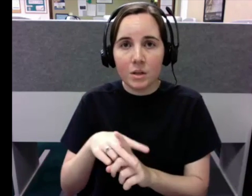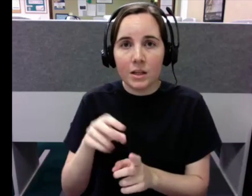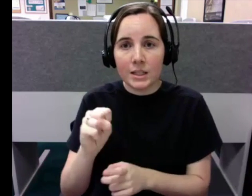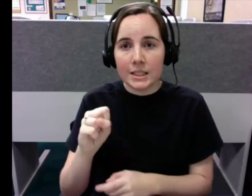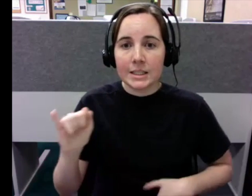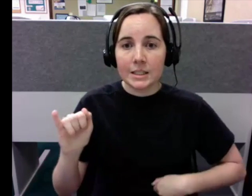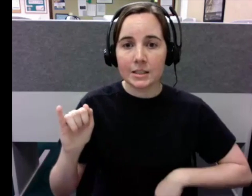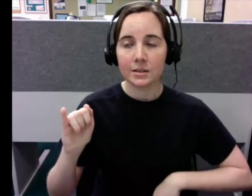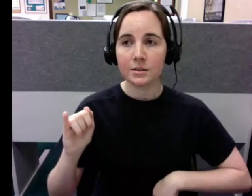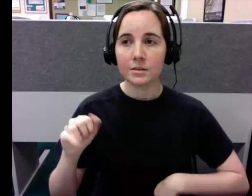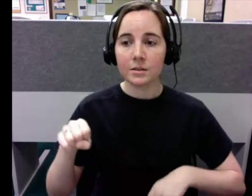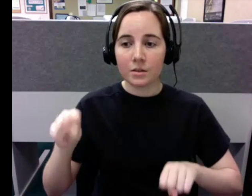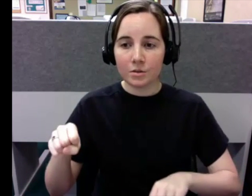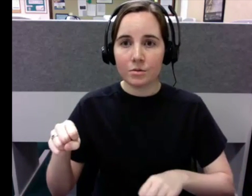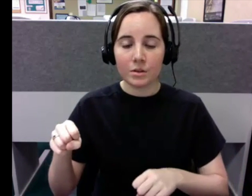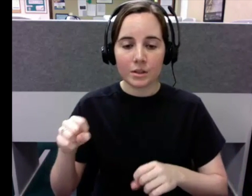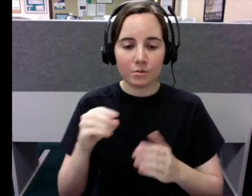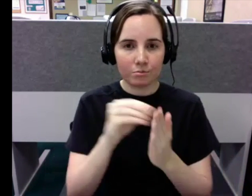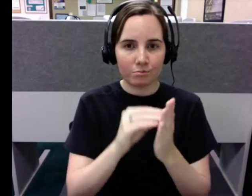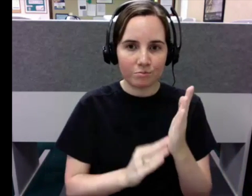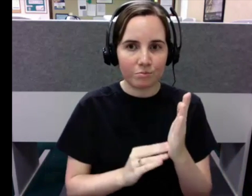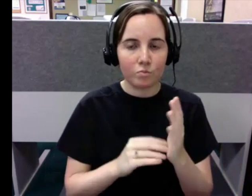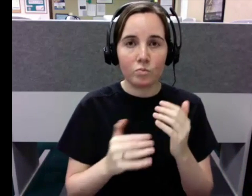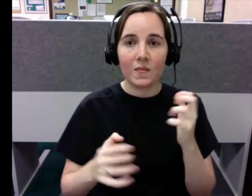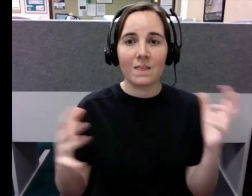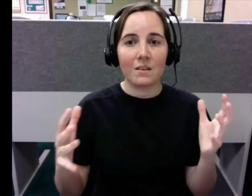your application by visiting our website at